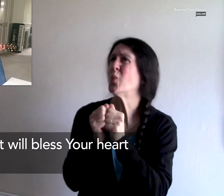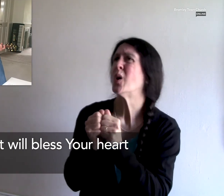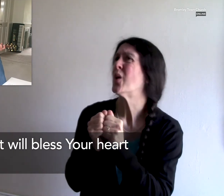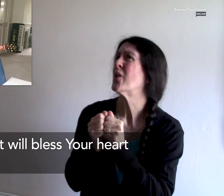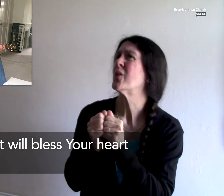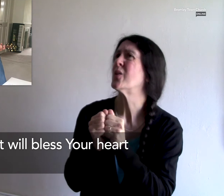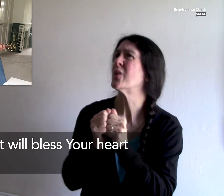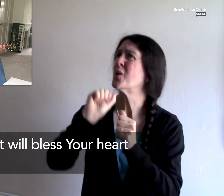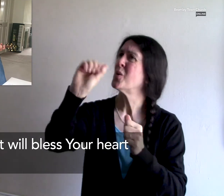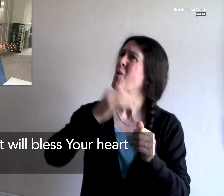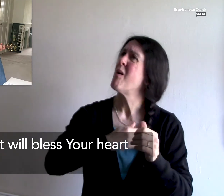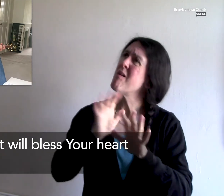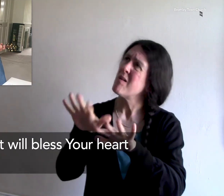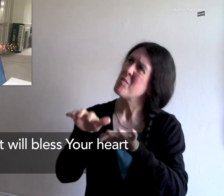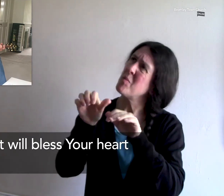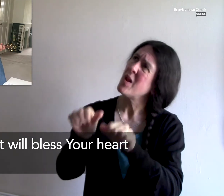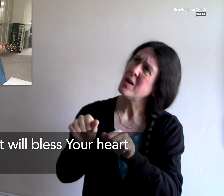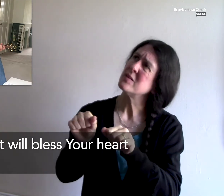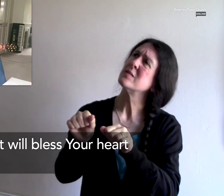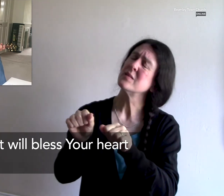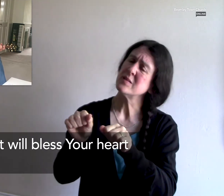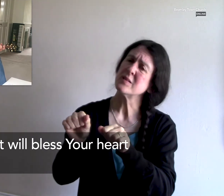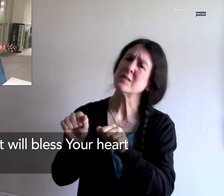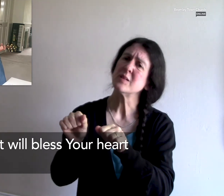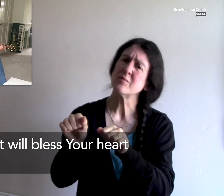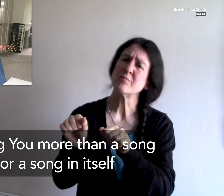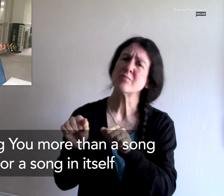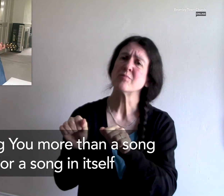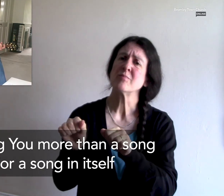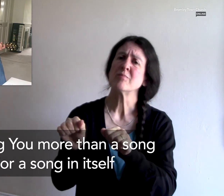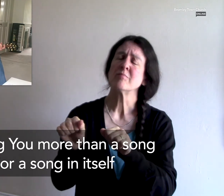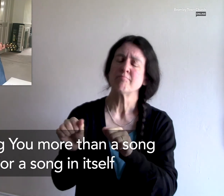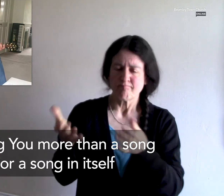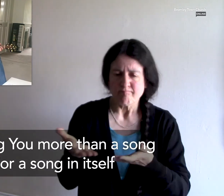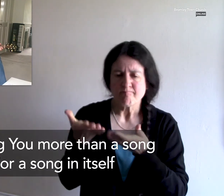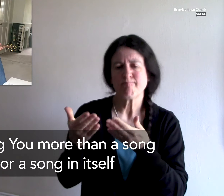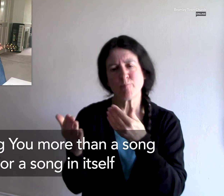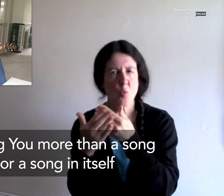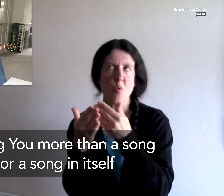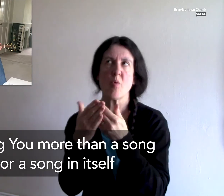I'll bring